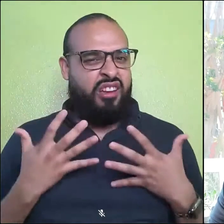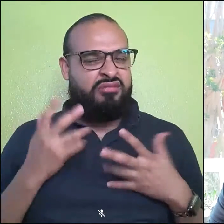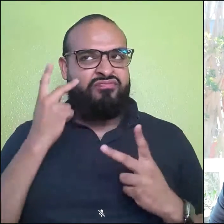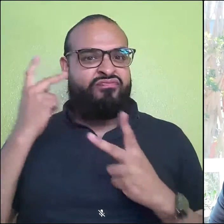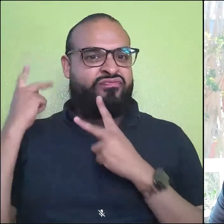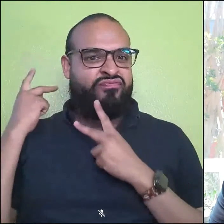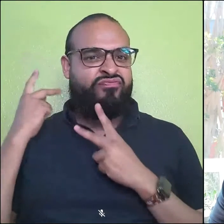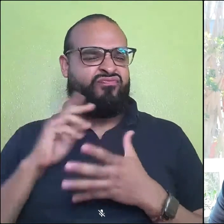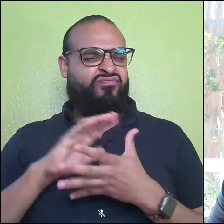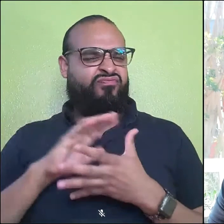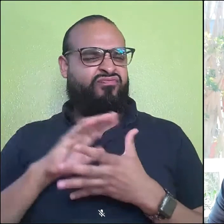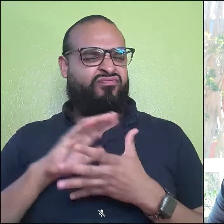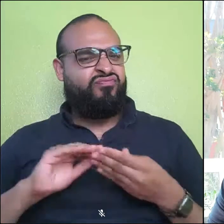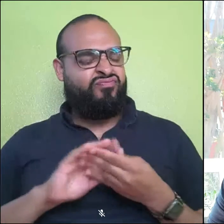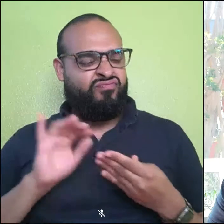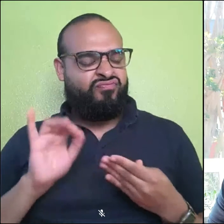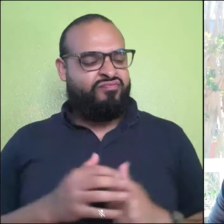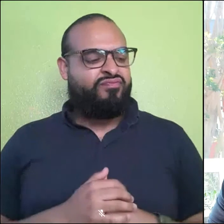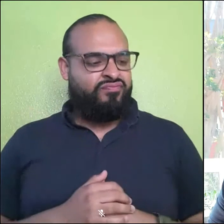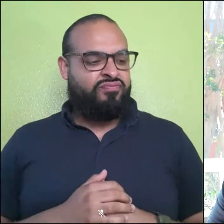for that boy who